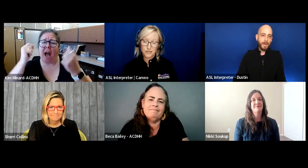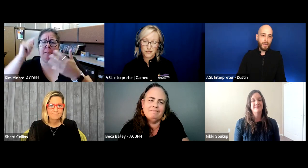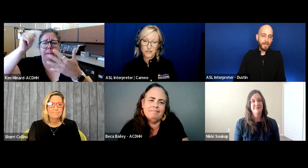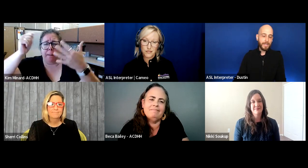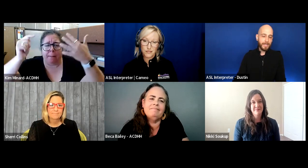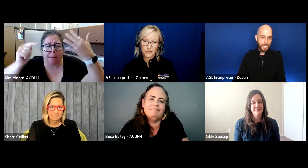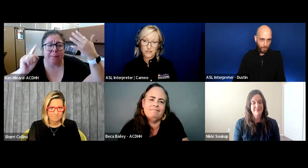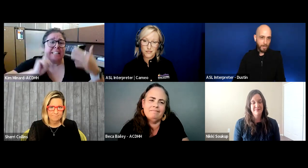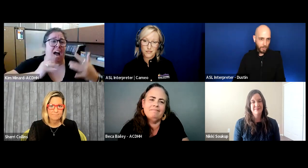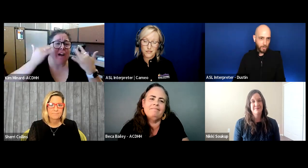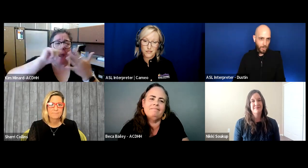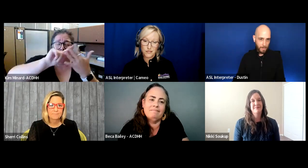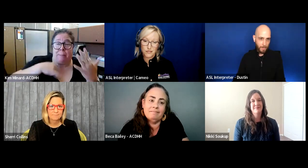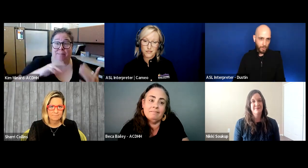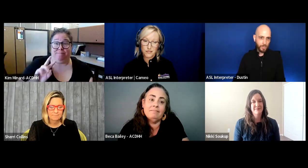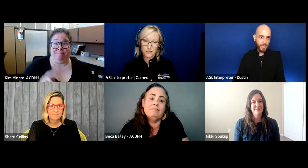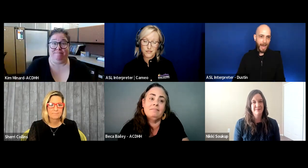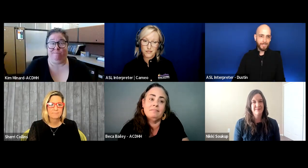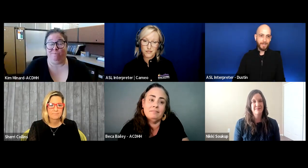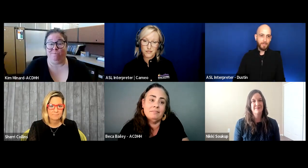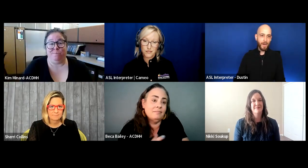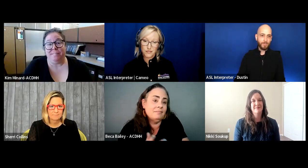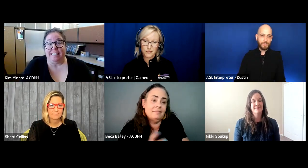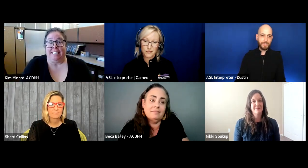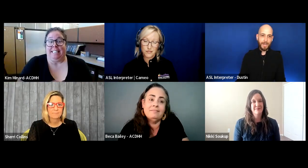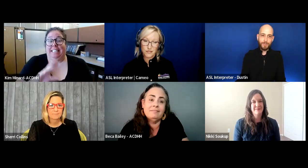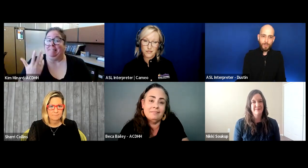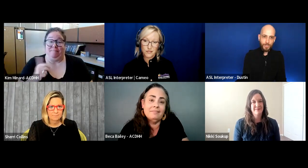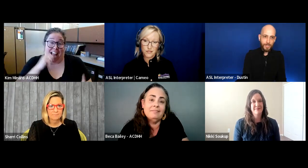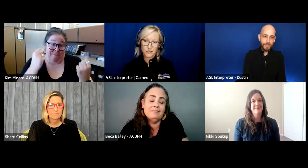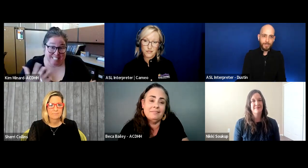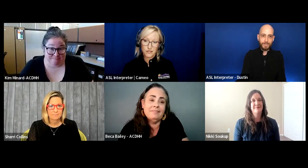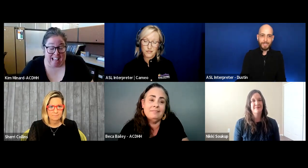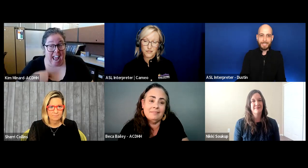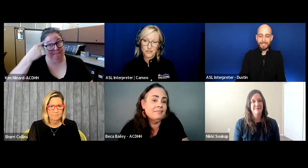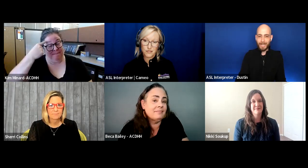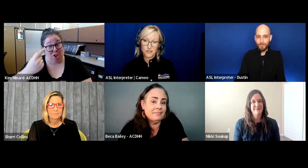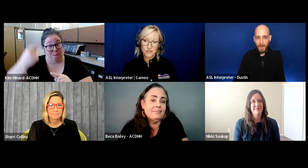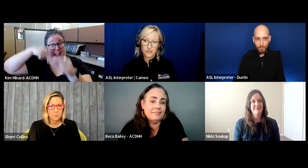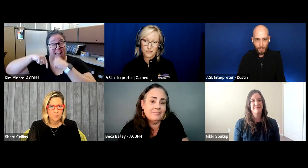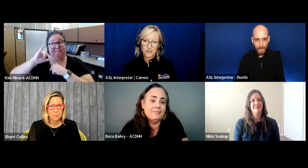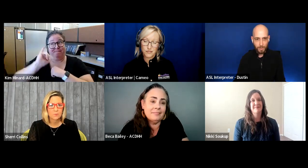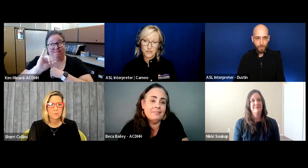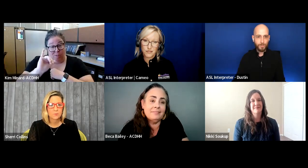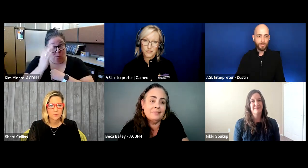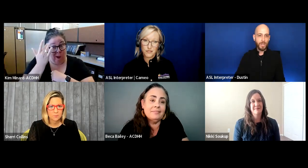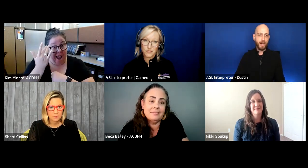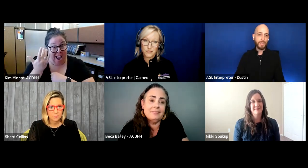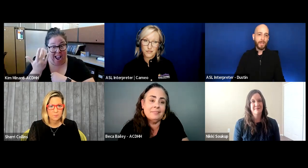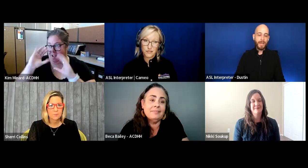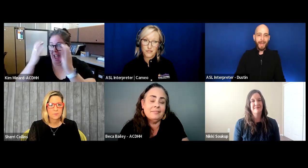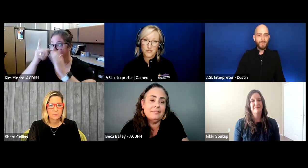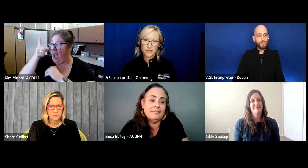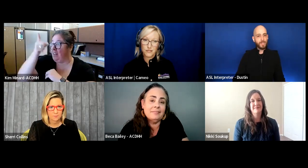from hearing community members asking about deaf nurses, deaf medical experts